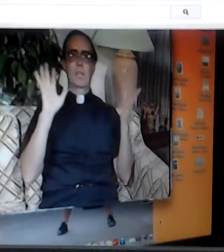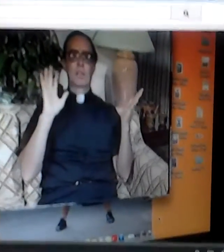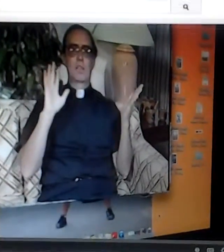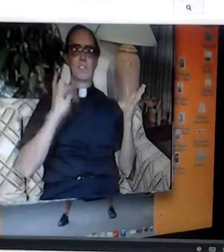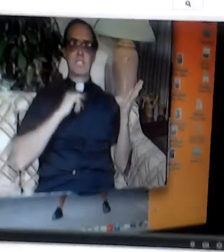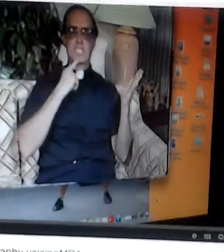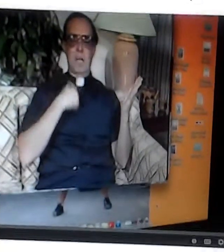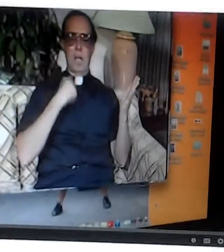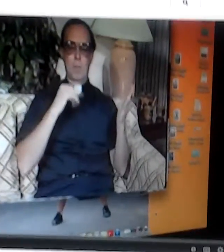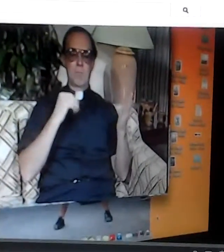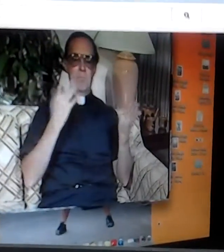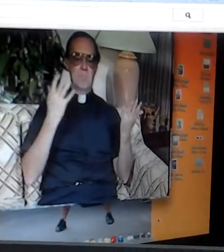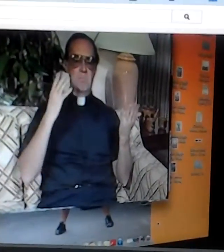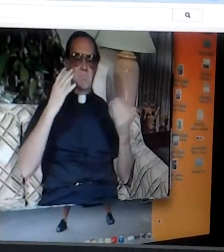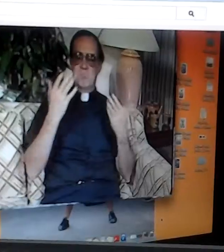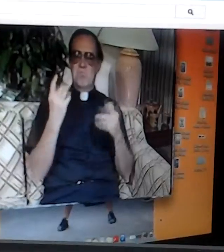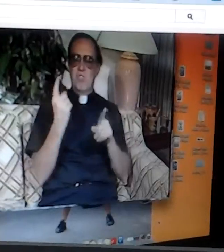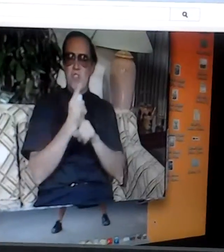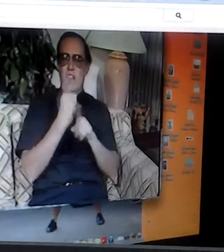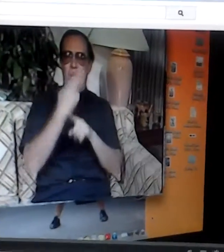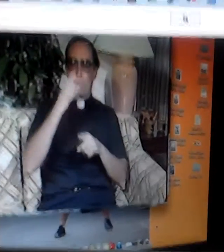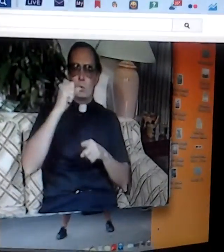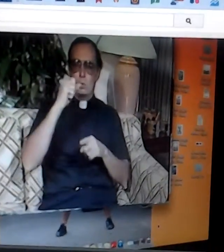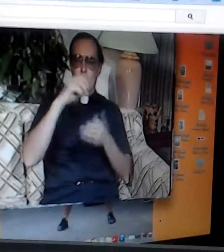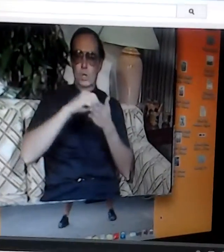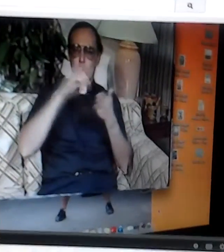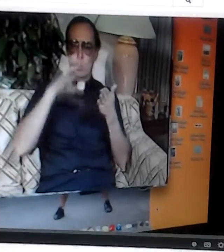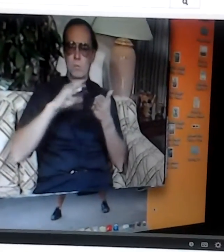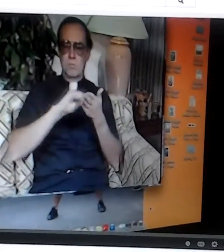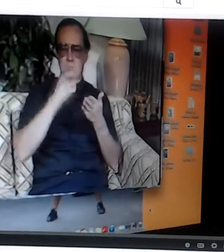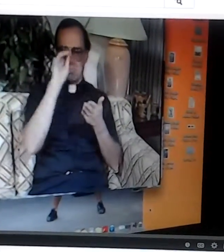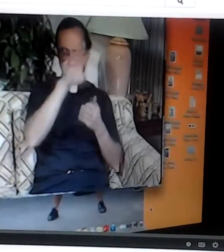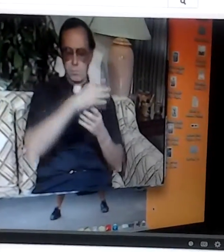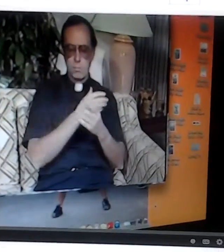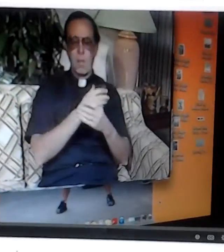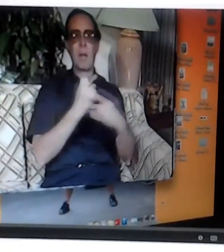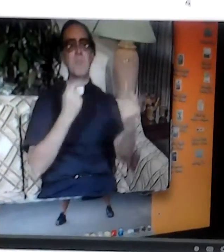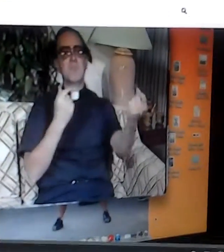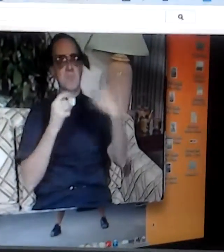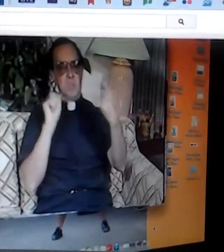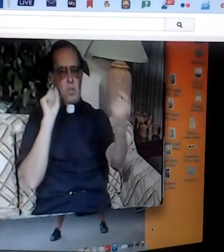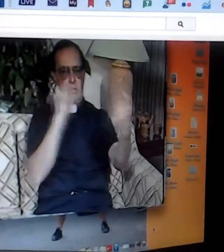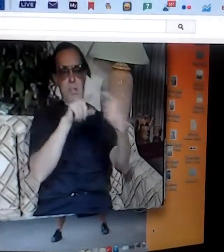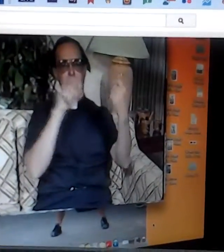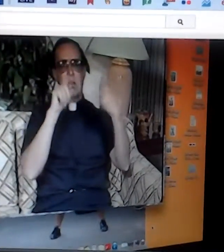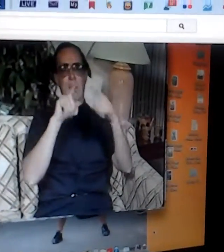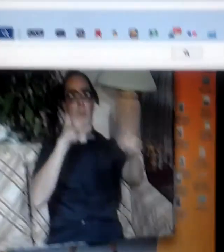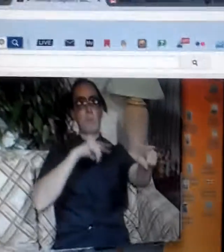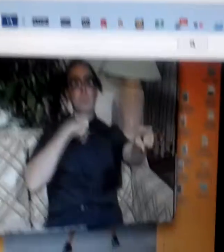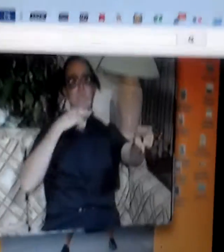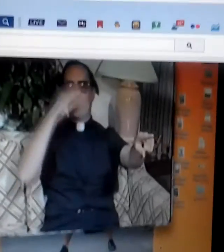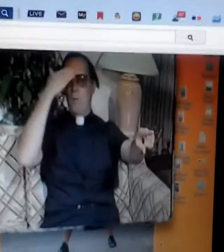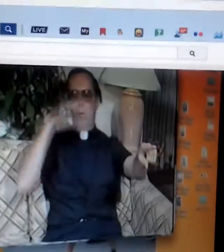I wrote another letter, filled out an application, but I kept it a secret that I was deaf. I mailed it out.